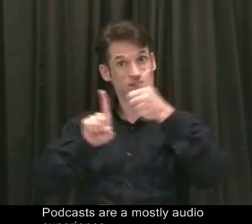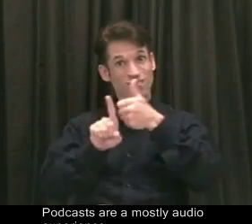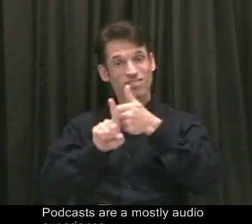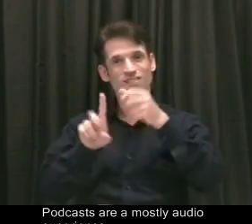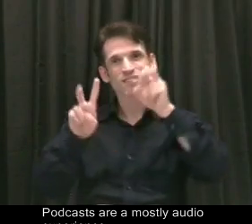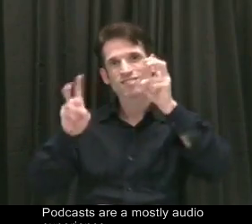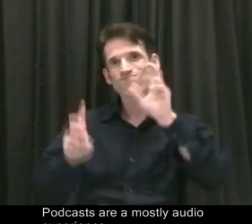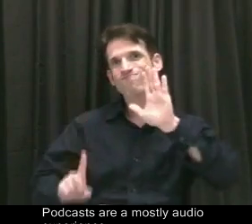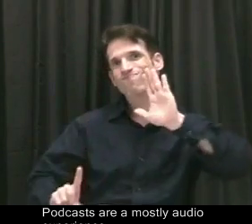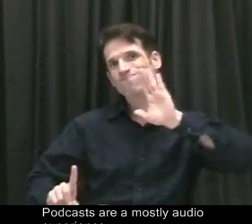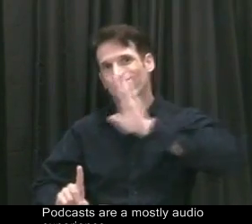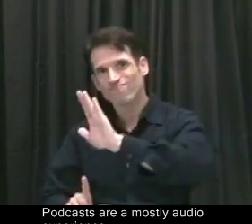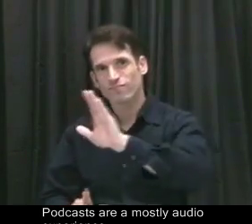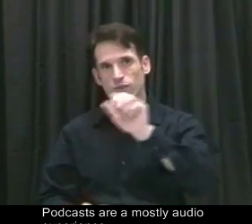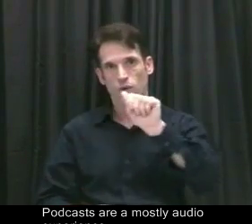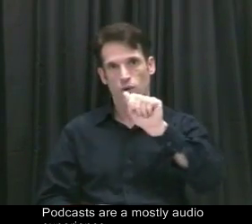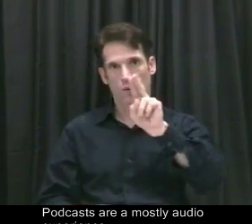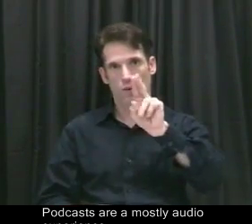Podcasts are a mostly audio experience.